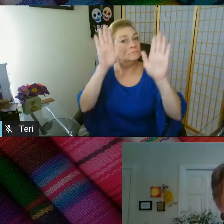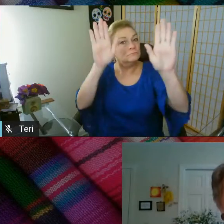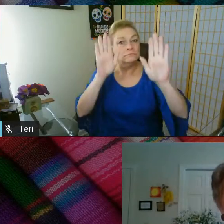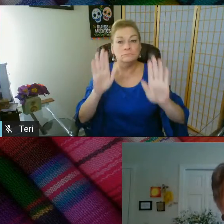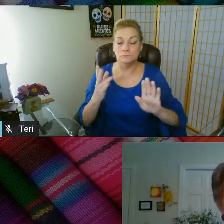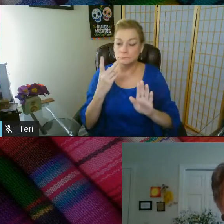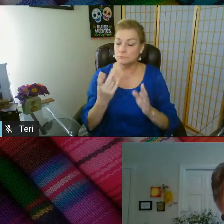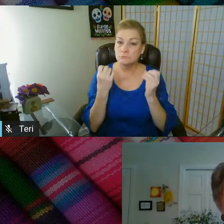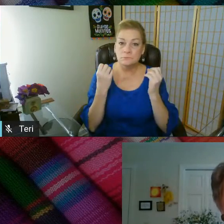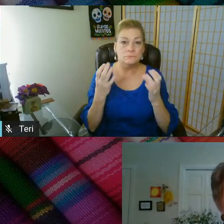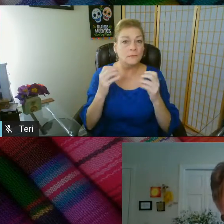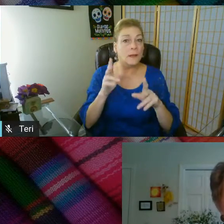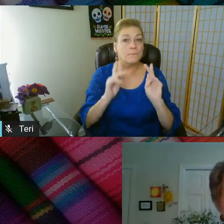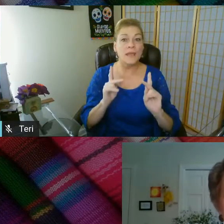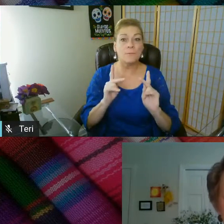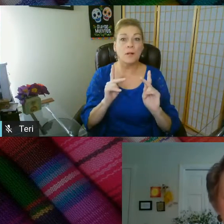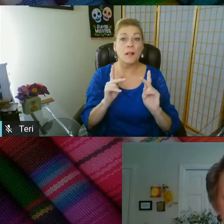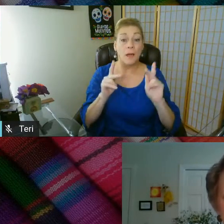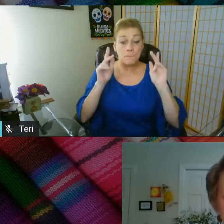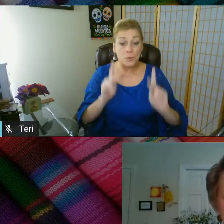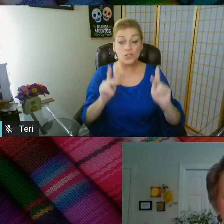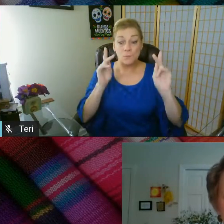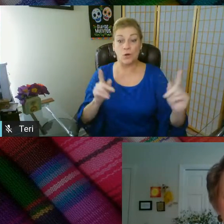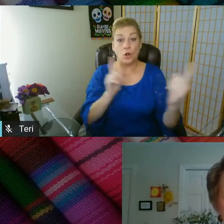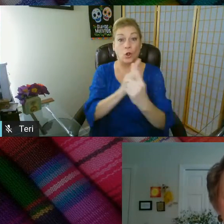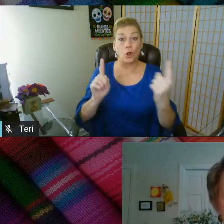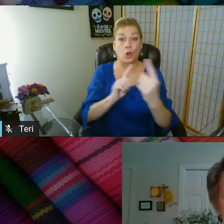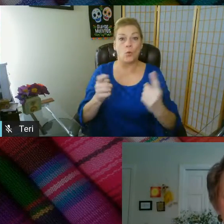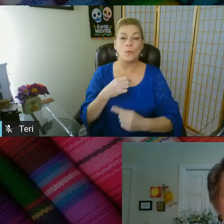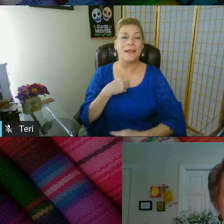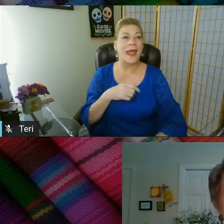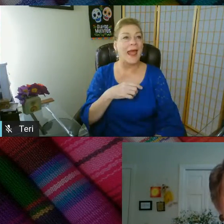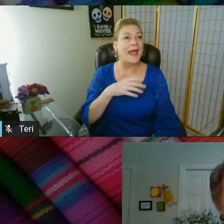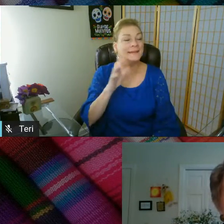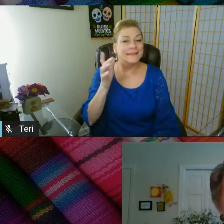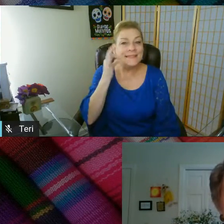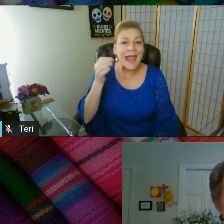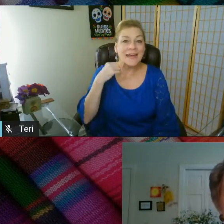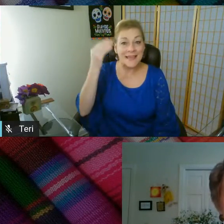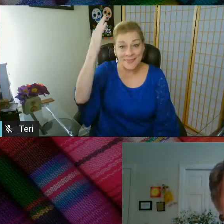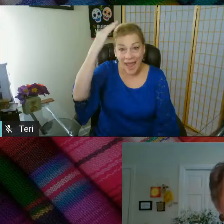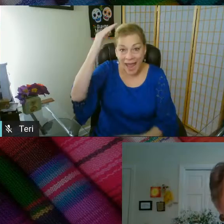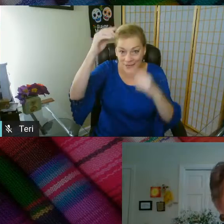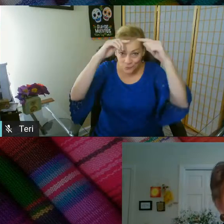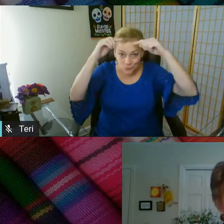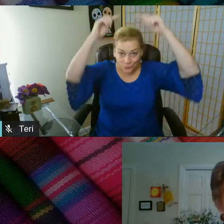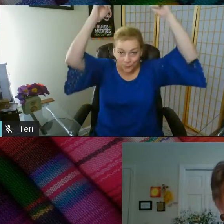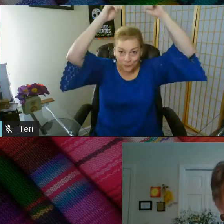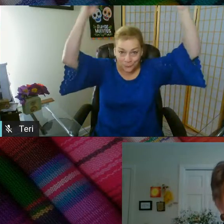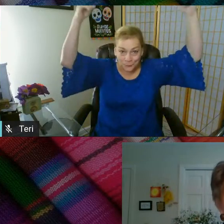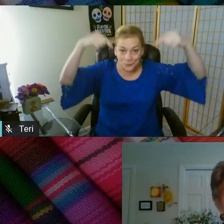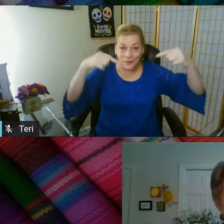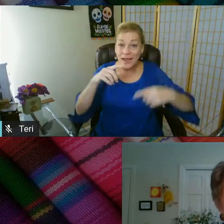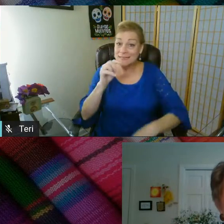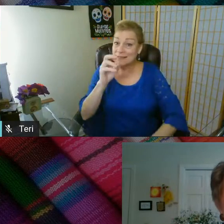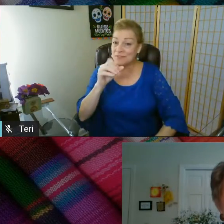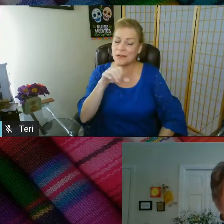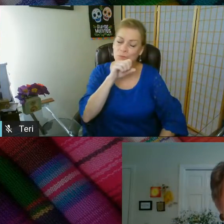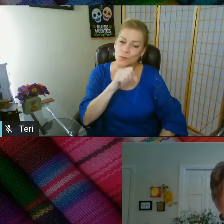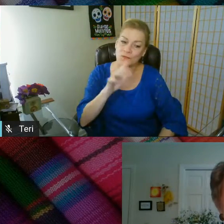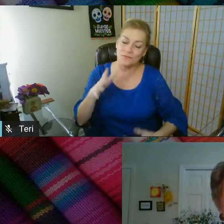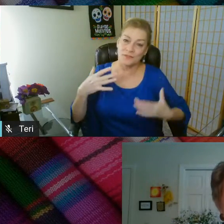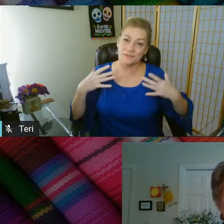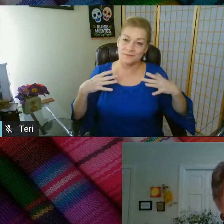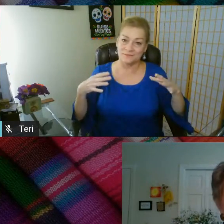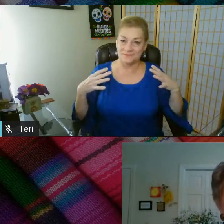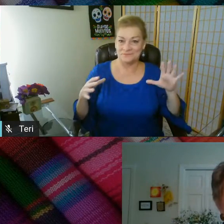so many of you in person. We had the Cat in the Hat. We had Tiffany, who will be on later. I loved her costume. I awarded her